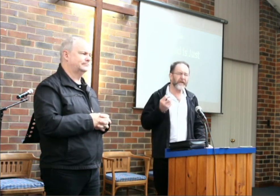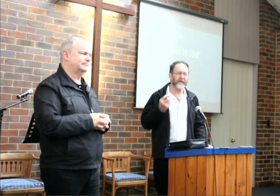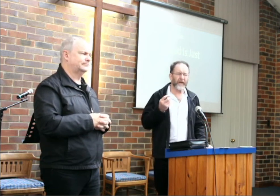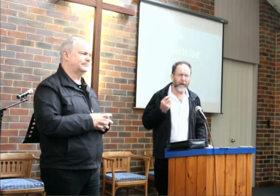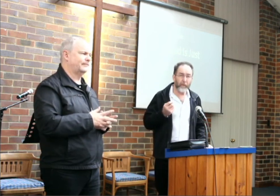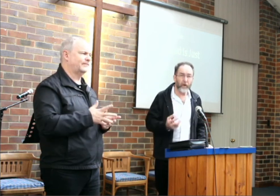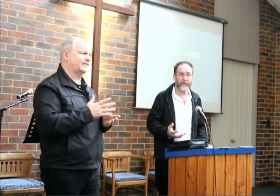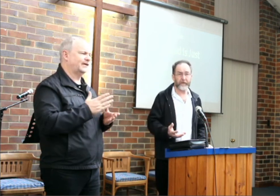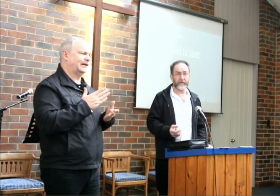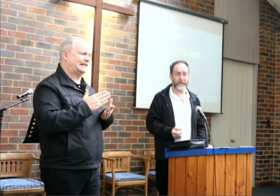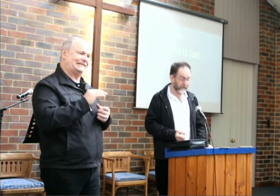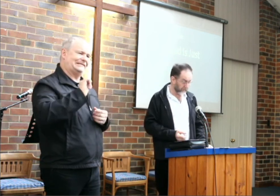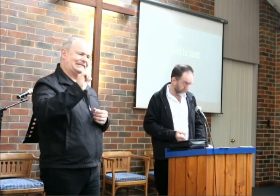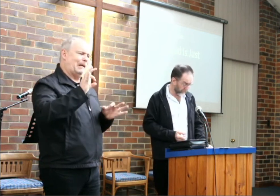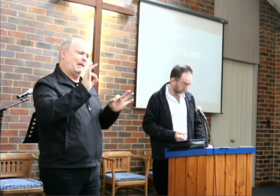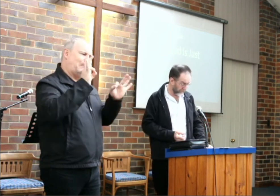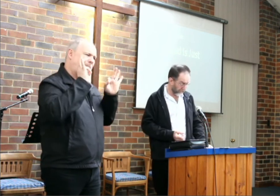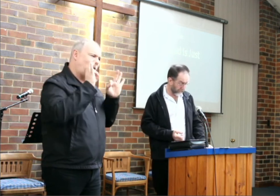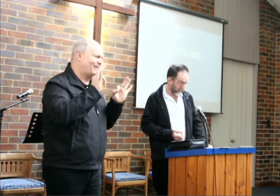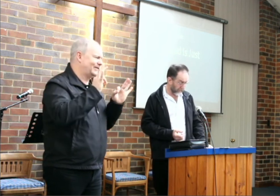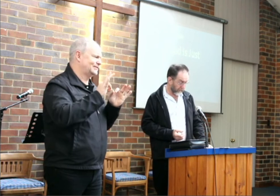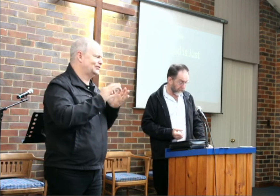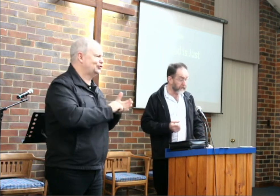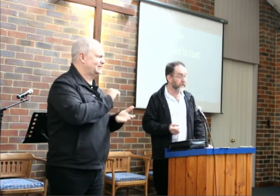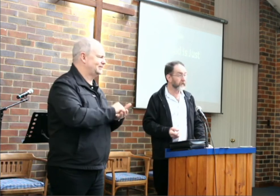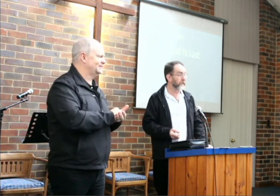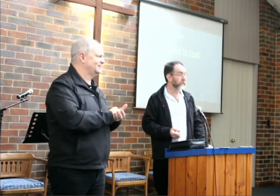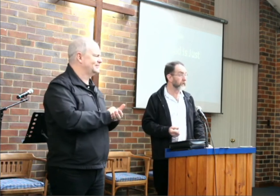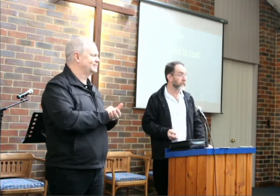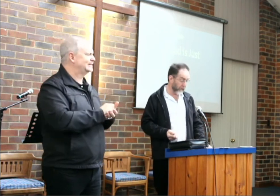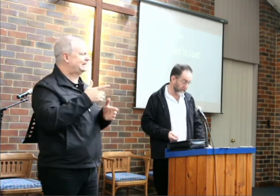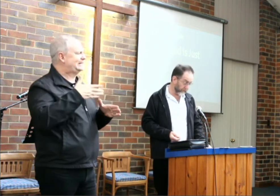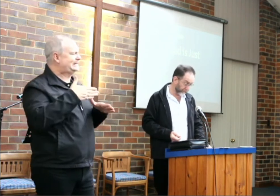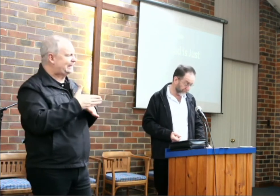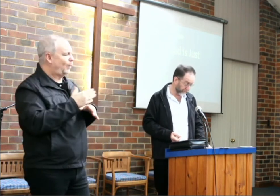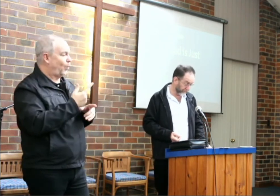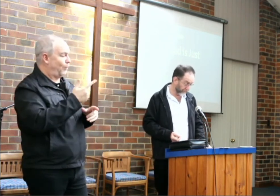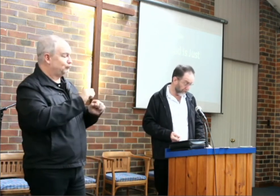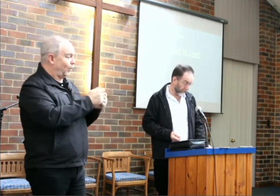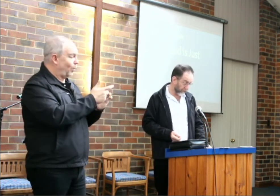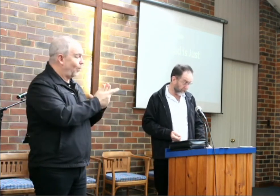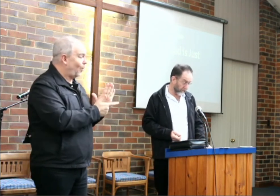it is a perfect justice. And it deals with lawbreakers.